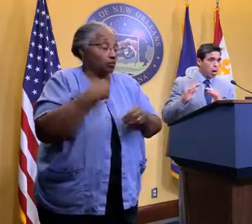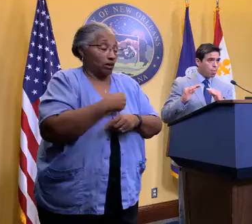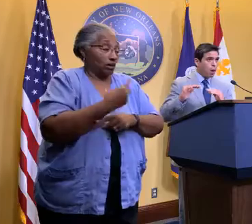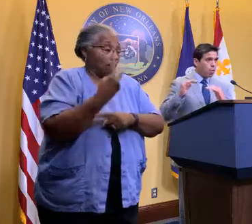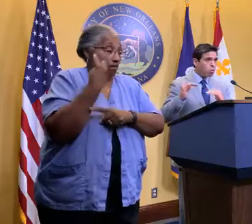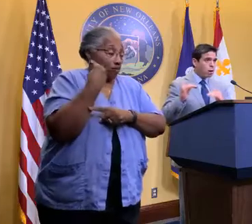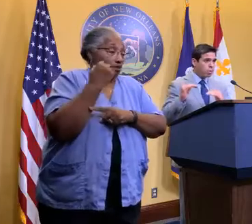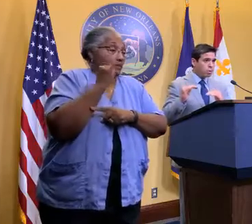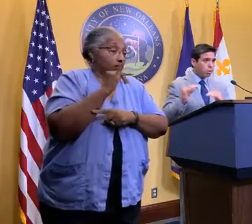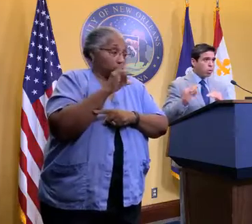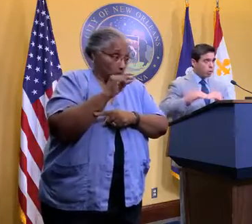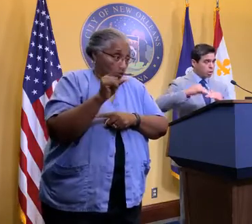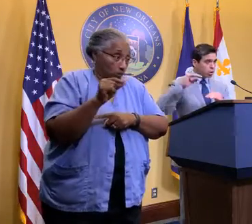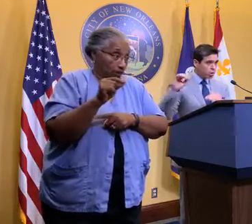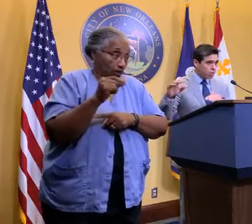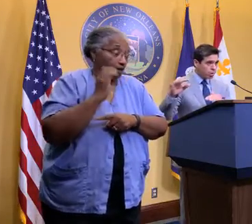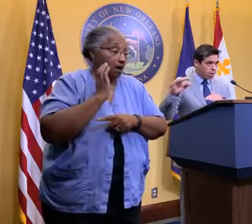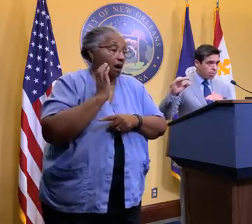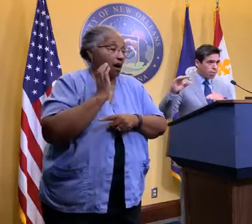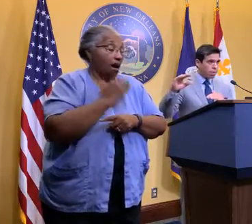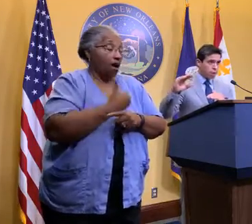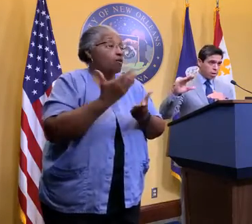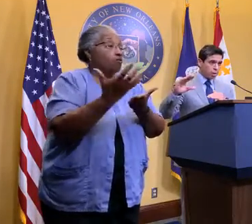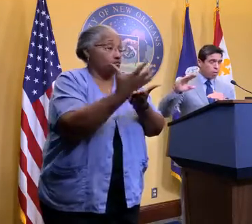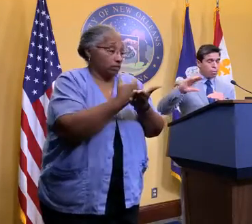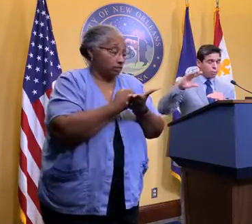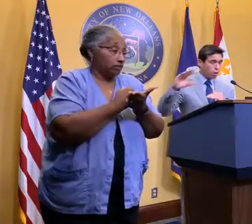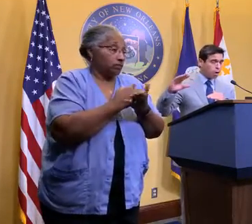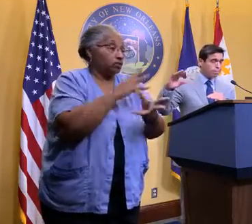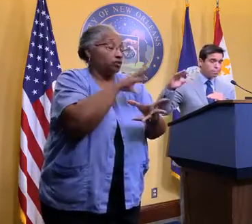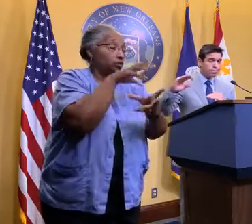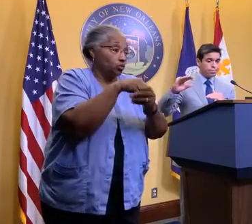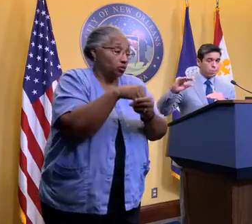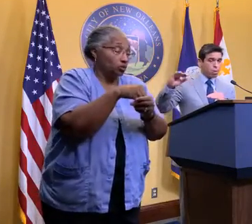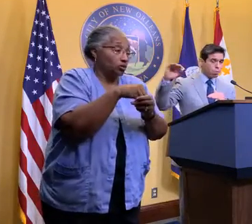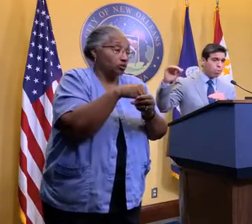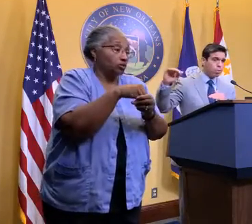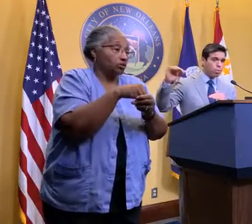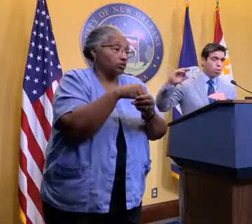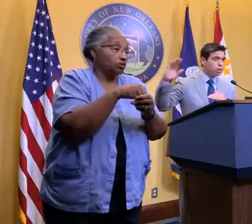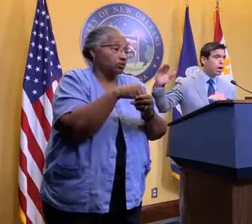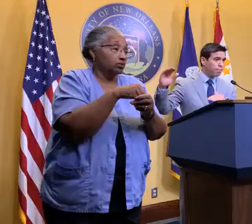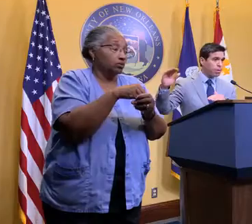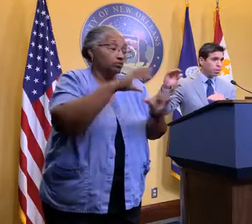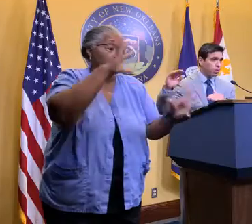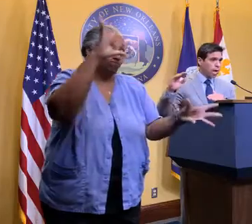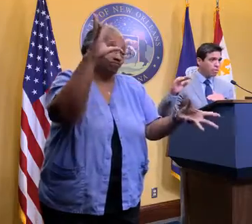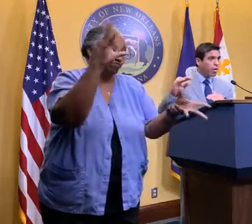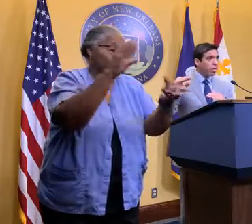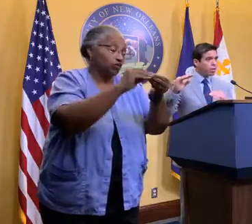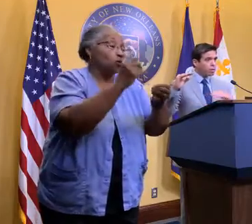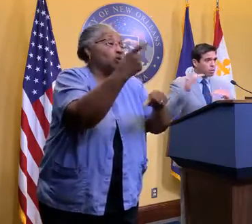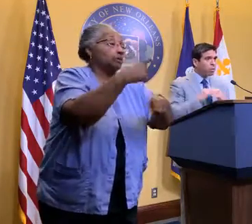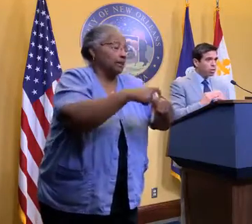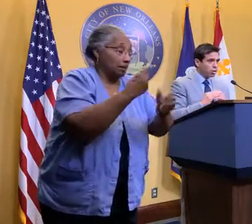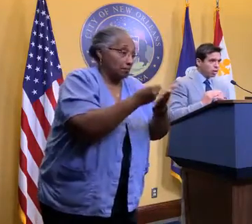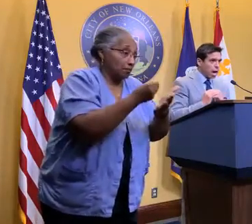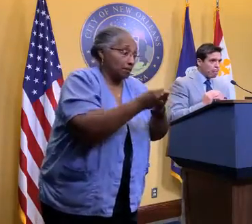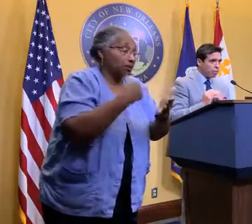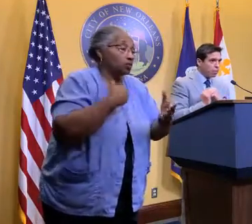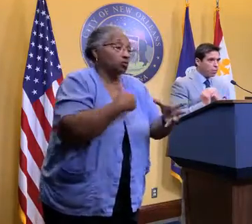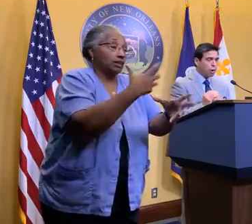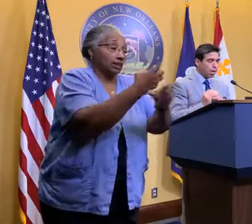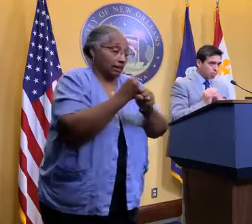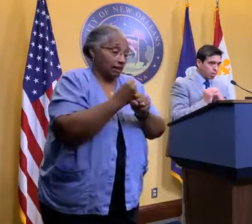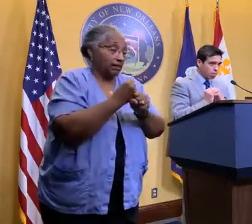2020, our revenue, inclusive of the overall one-time funds that we have, still puts us